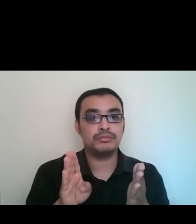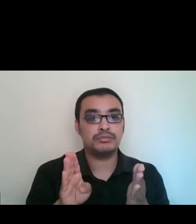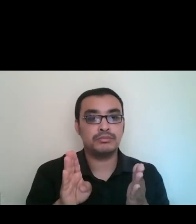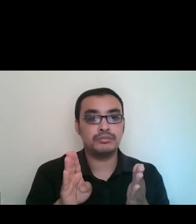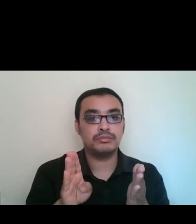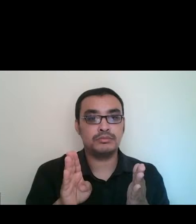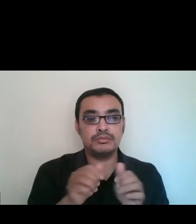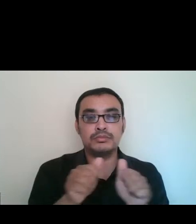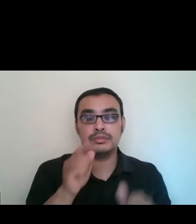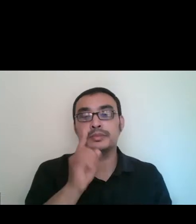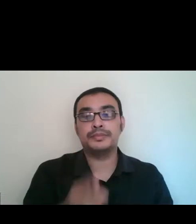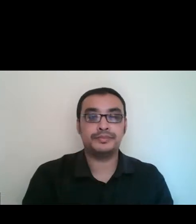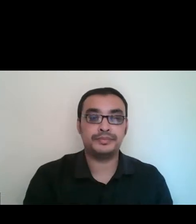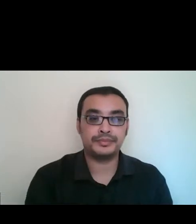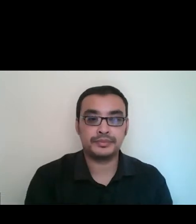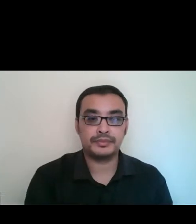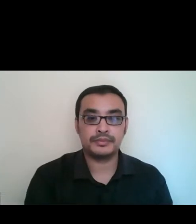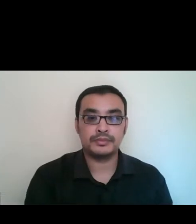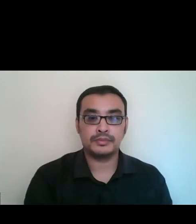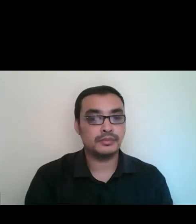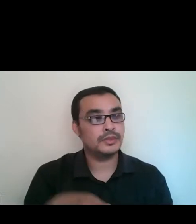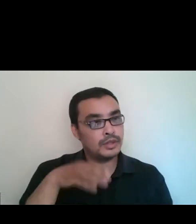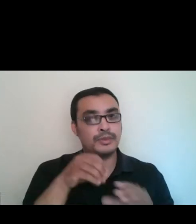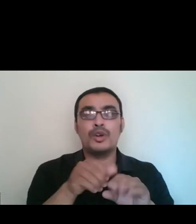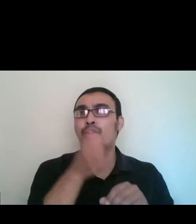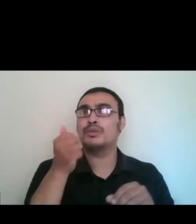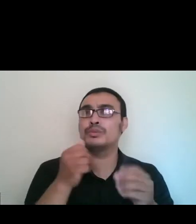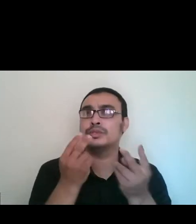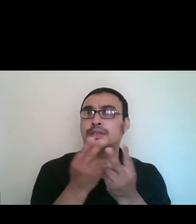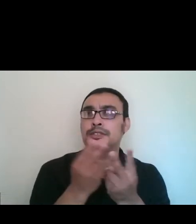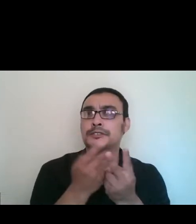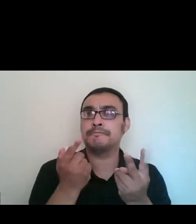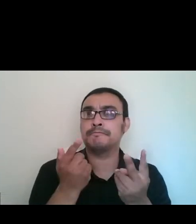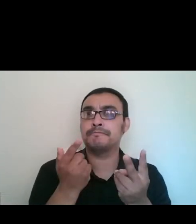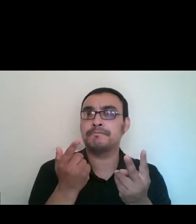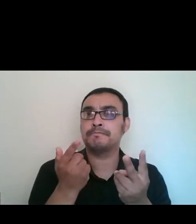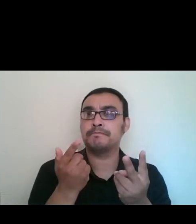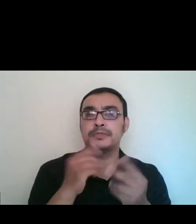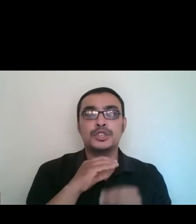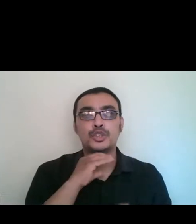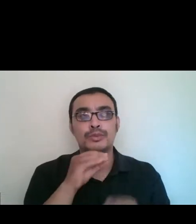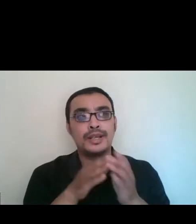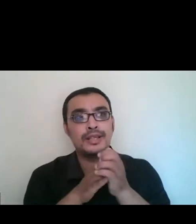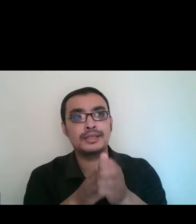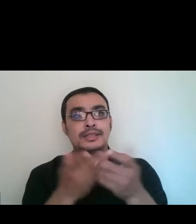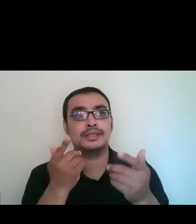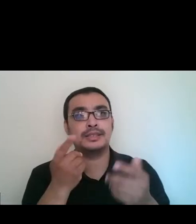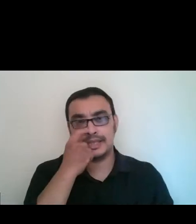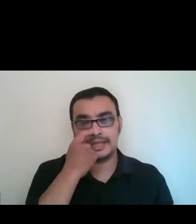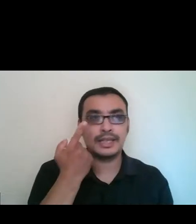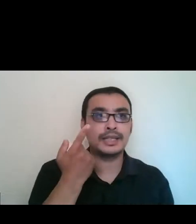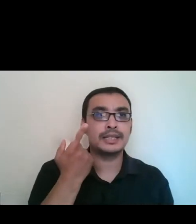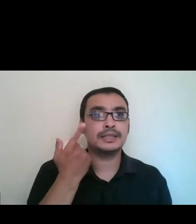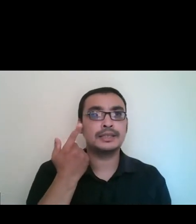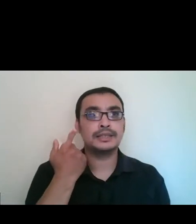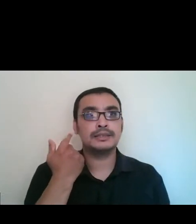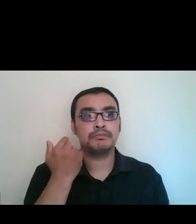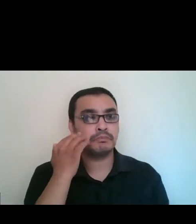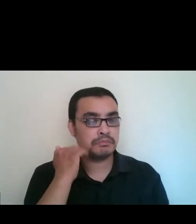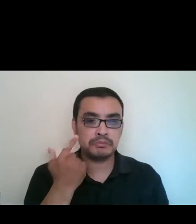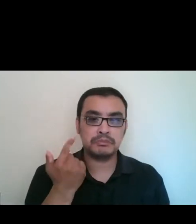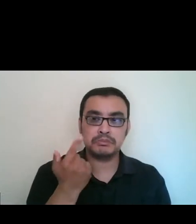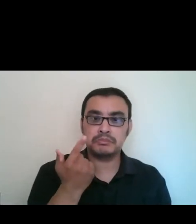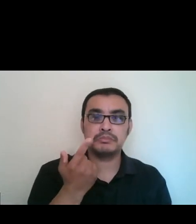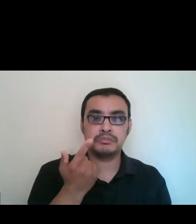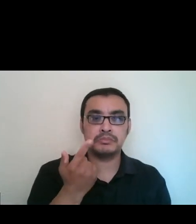no? For this forum. To include other diversity, like the young leaders, women, pastoralists, blah, blah,